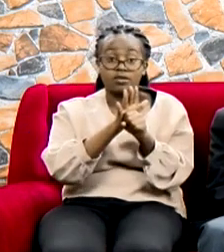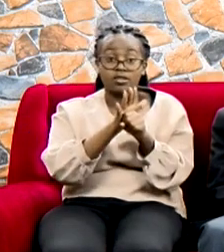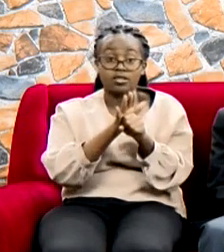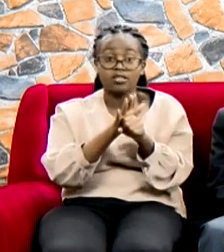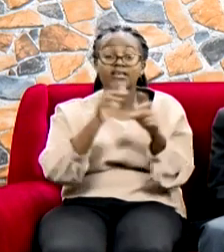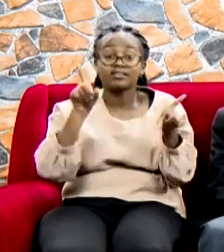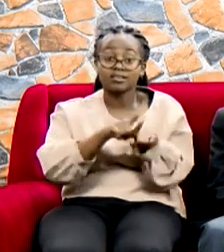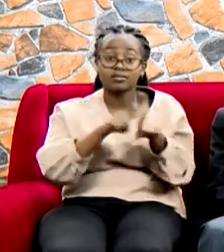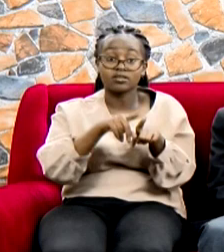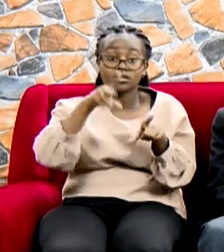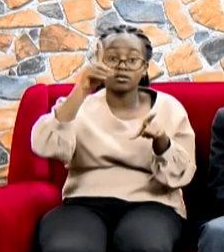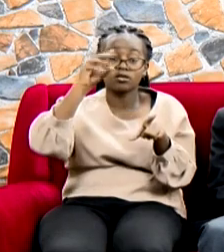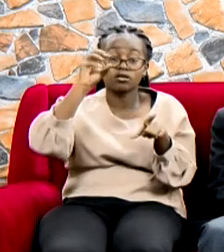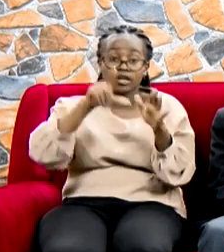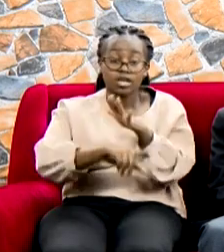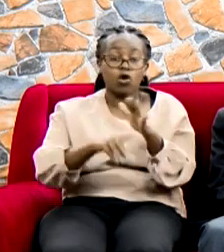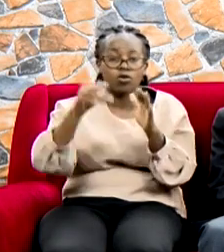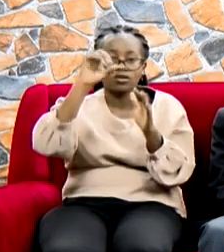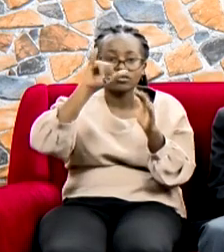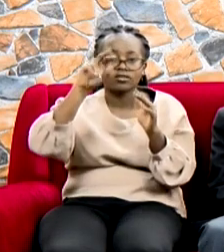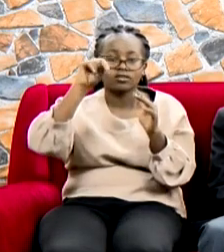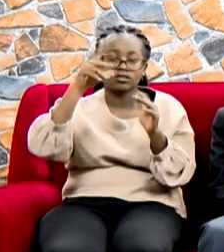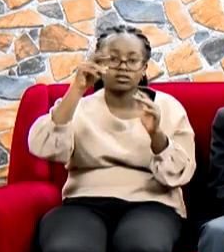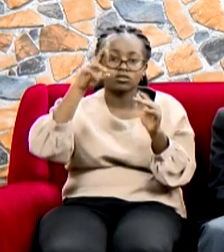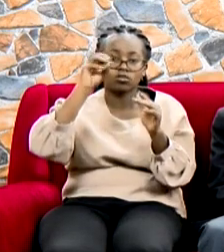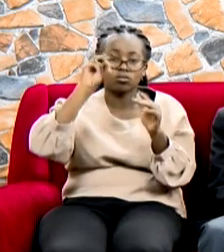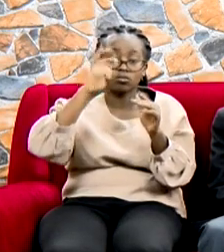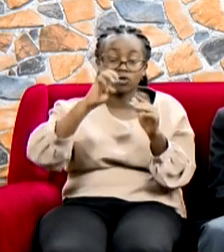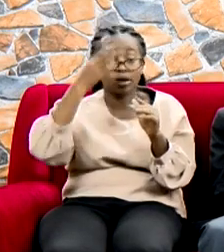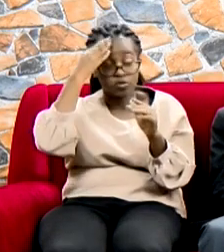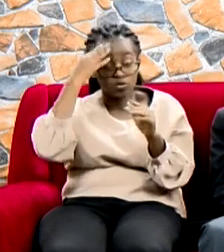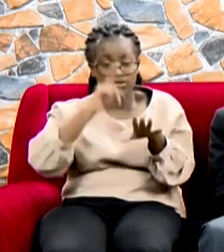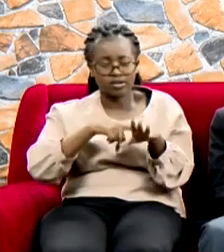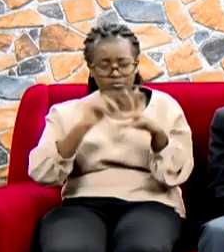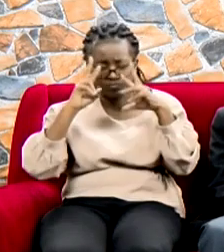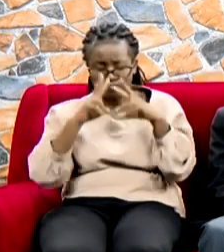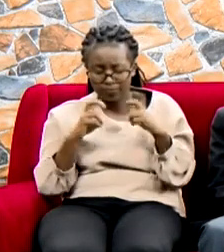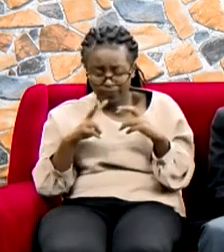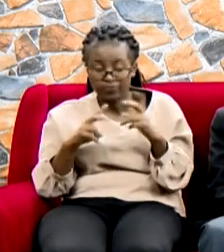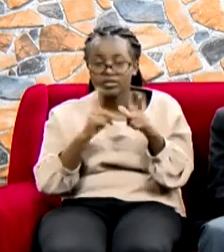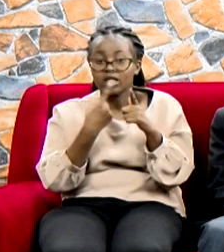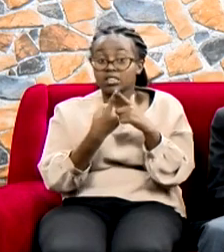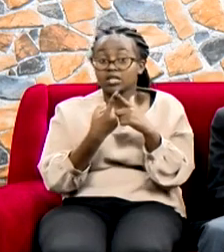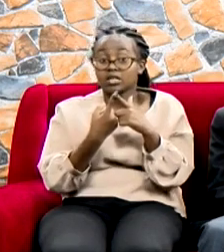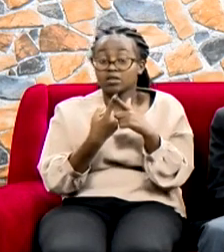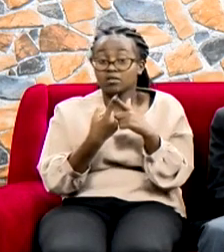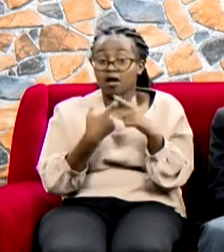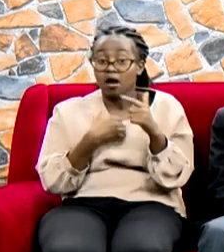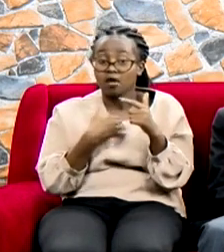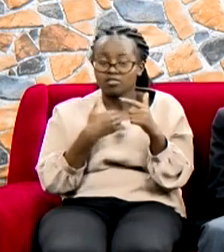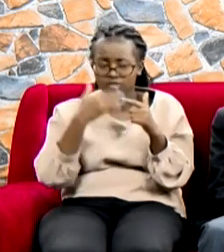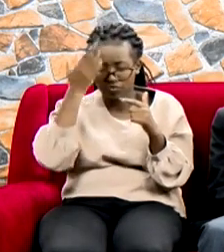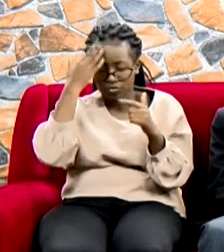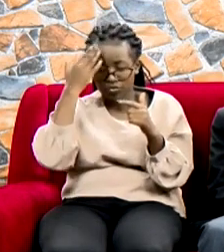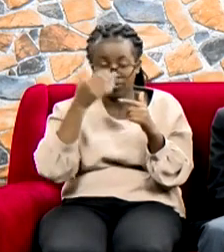Down syndrome can be picked before birth. There are a number of tests that can be done. If you suspect maybe that there could be a problem, a